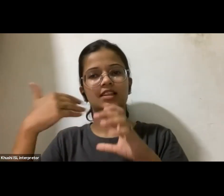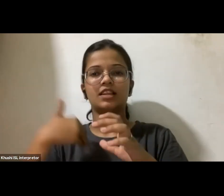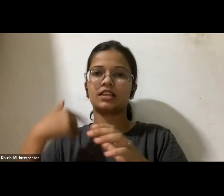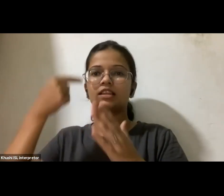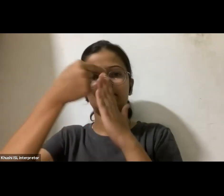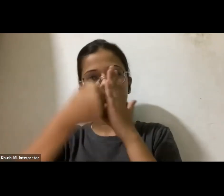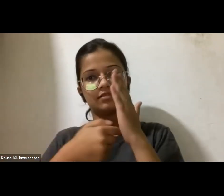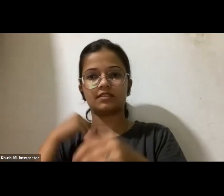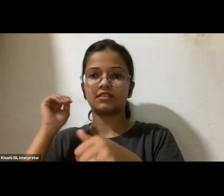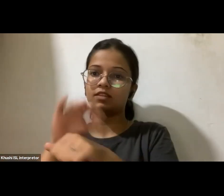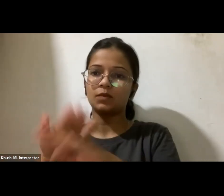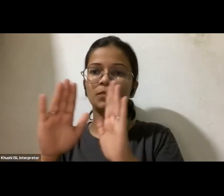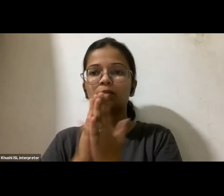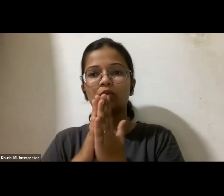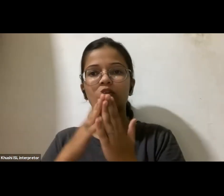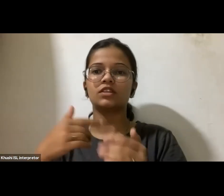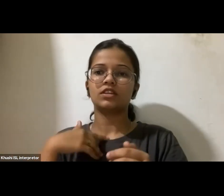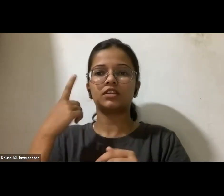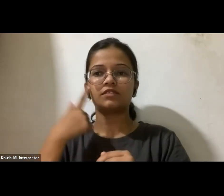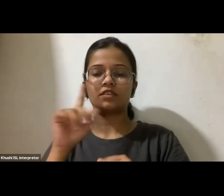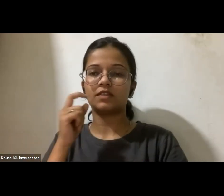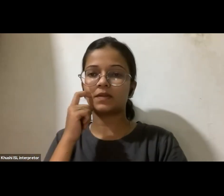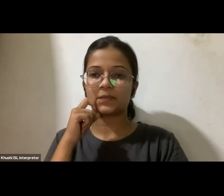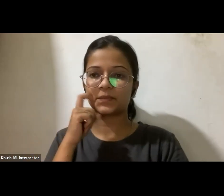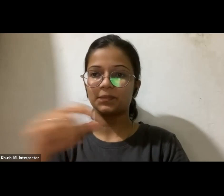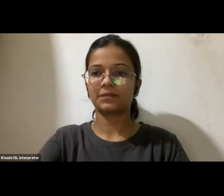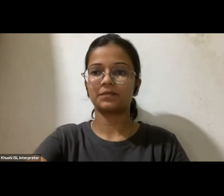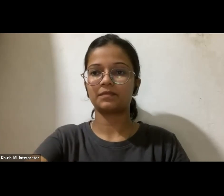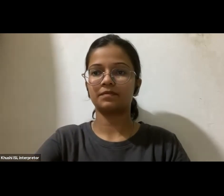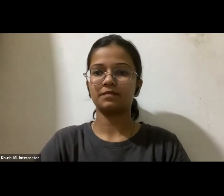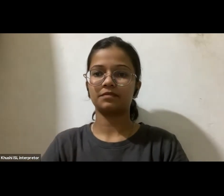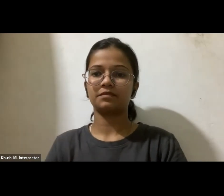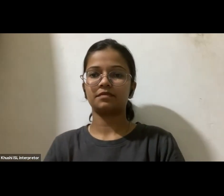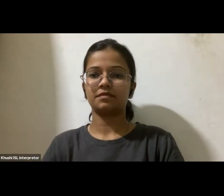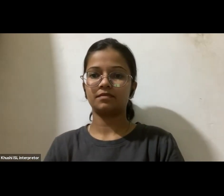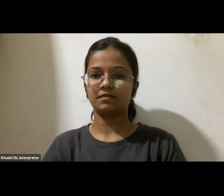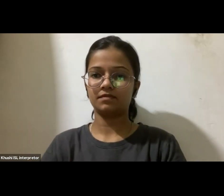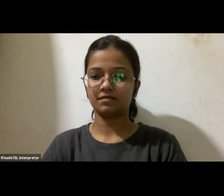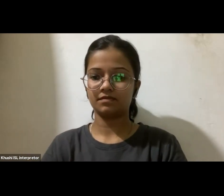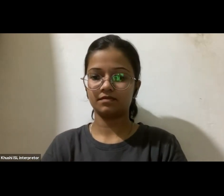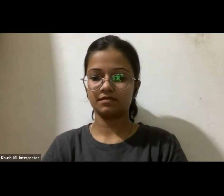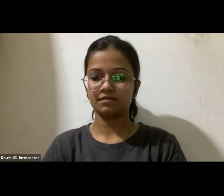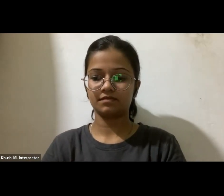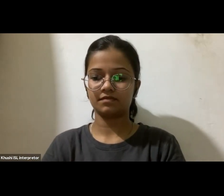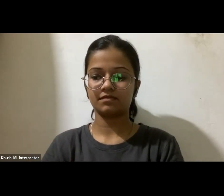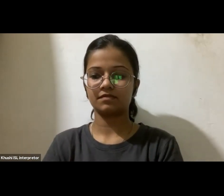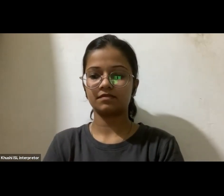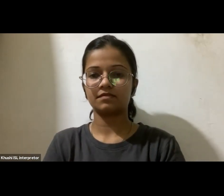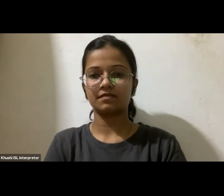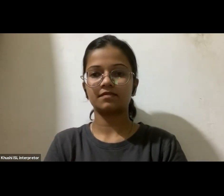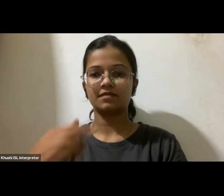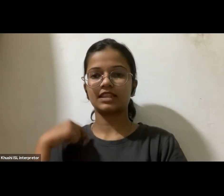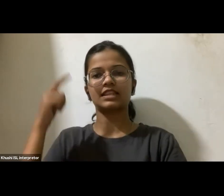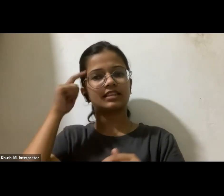of books on email. That would be more helpful. All right. I think this is it